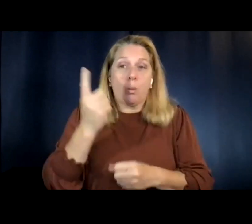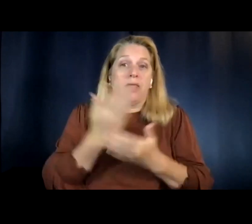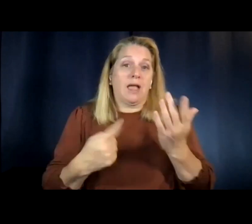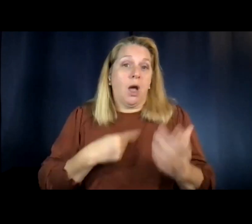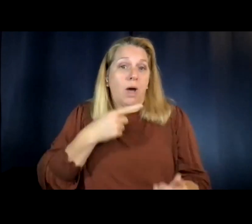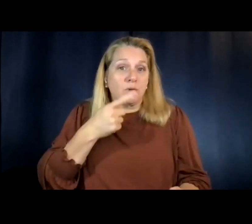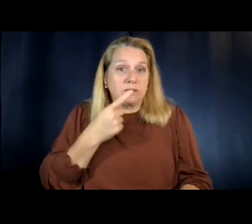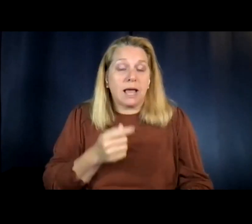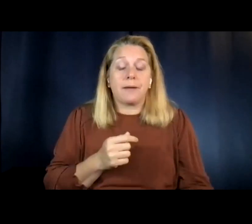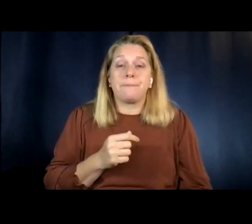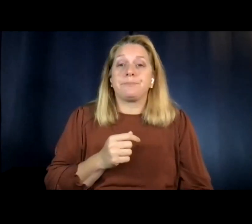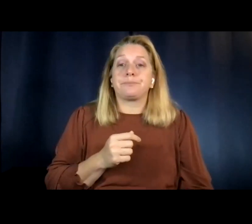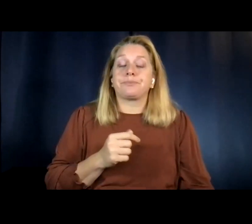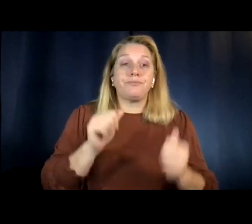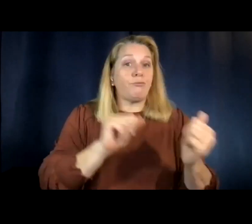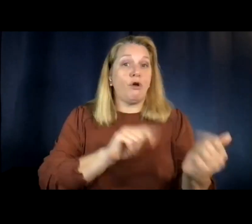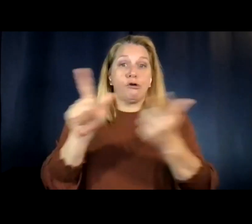these parents